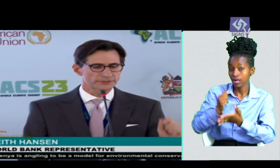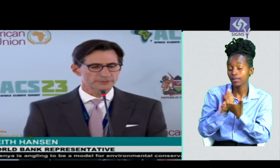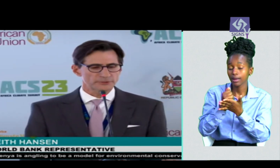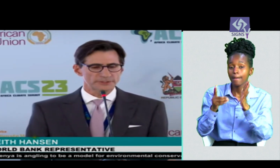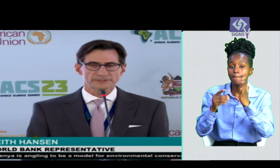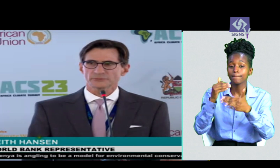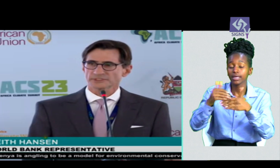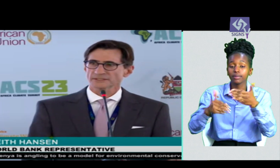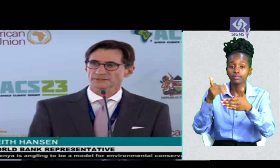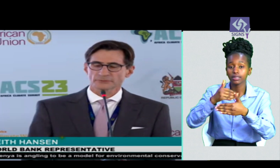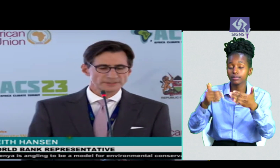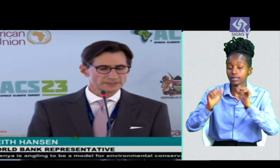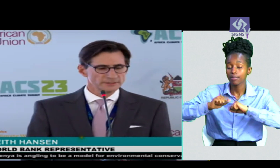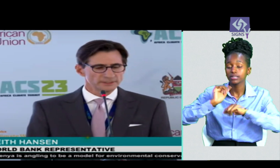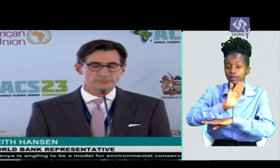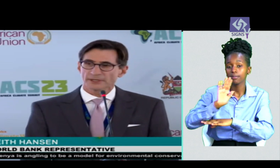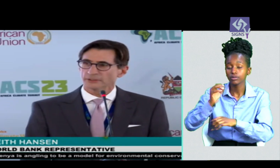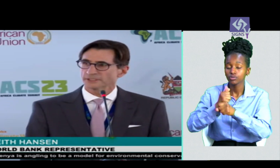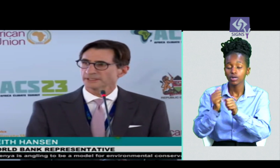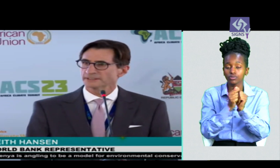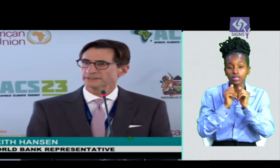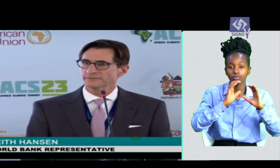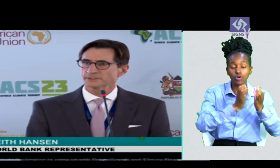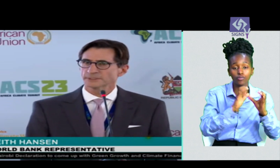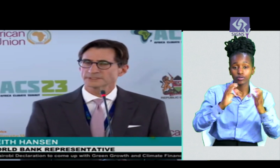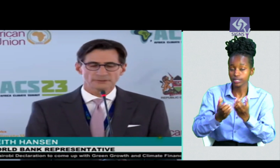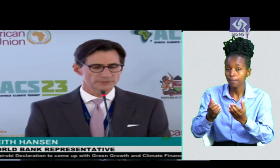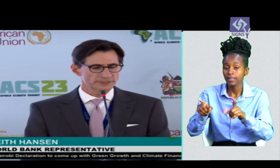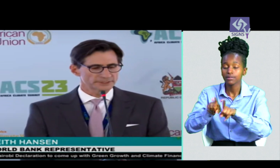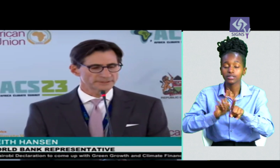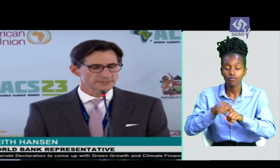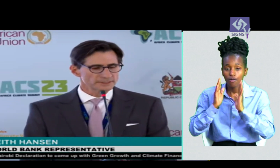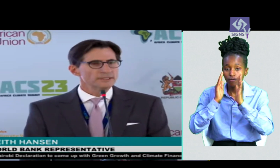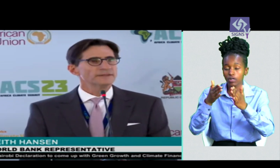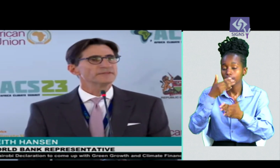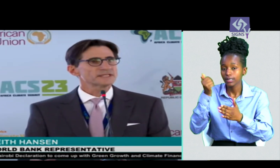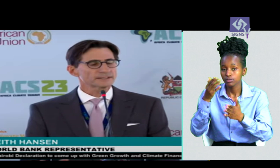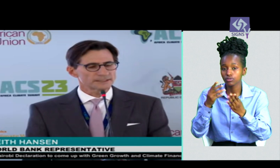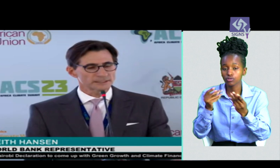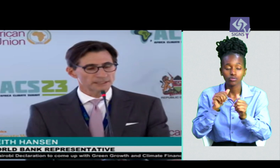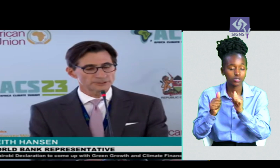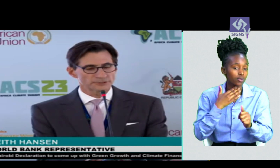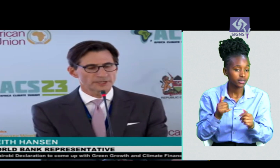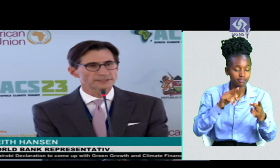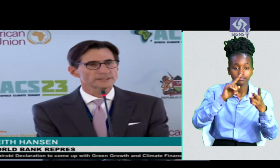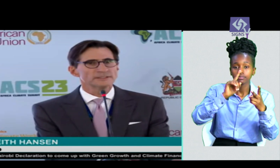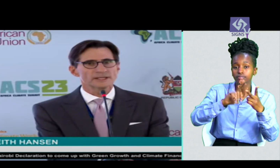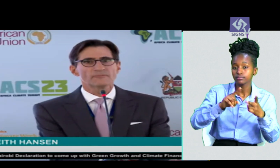work with the communities to assess the risk and prioritize their investments in resilience. And then the second is a larger grant to